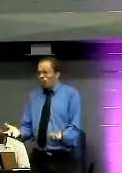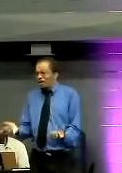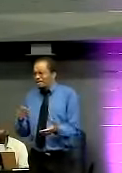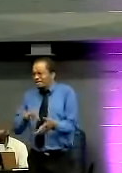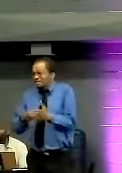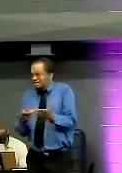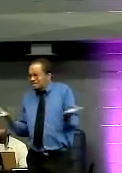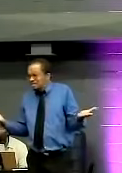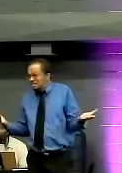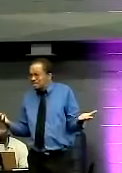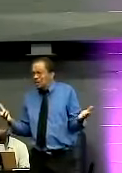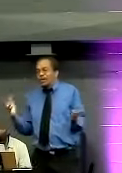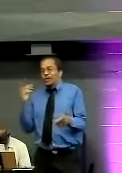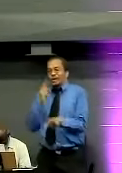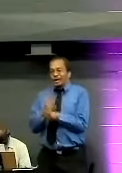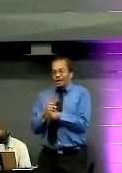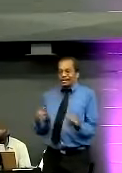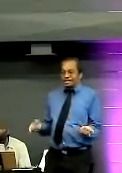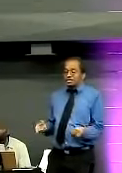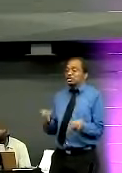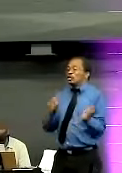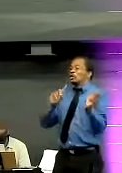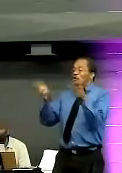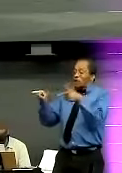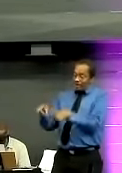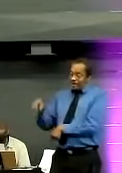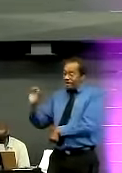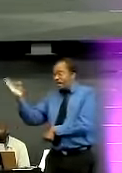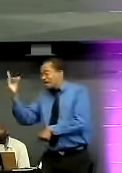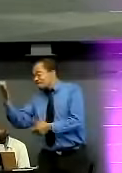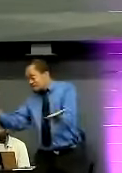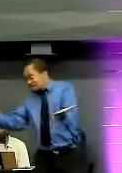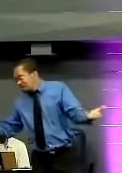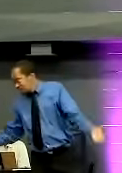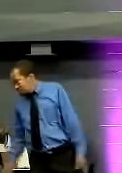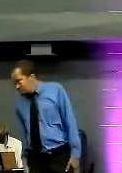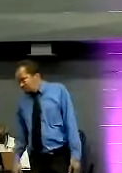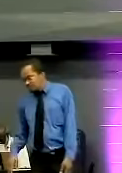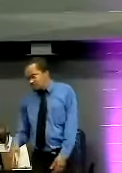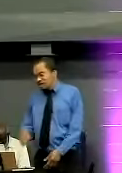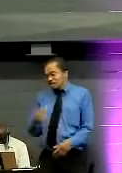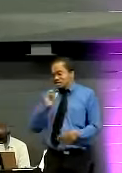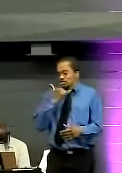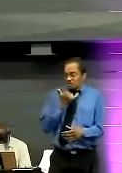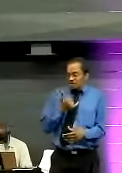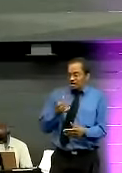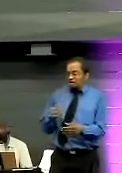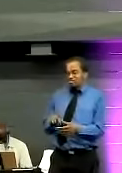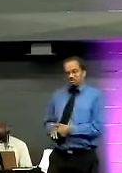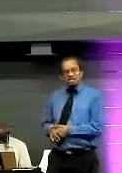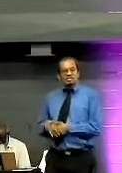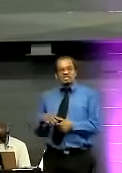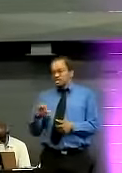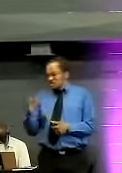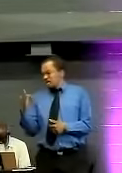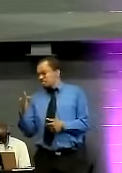going to do? Right? Just go ahead and release them from it. Yeah, they did you wrong. Forgive them. Yeah,